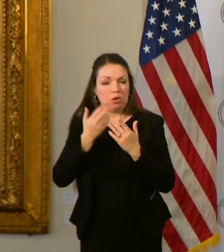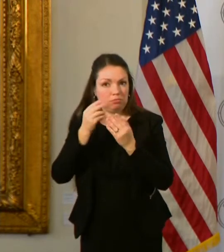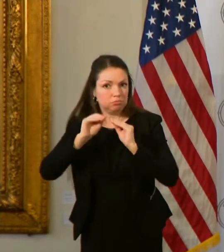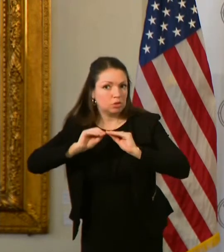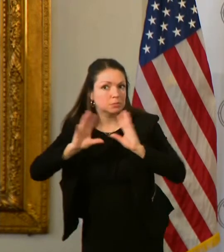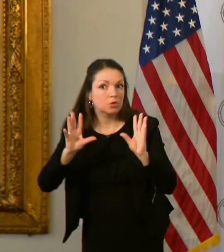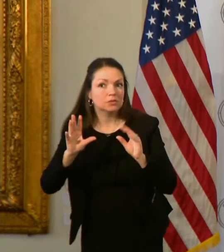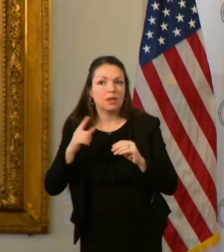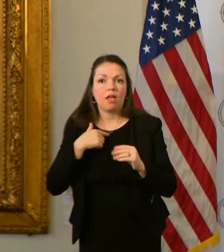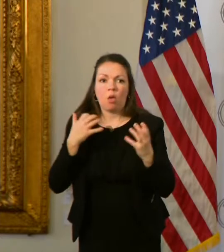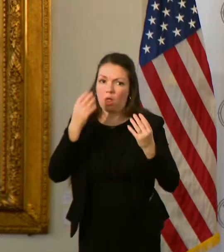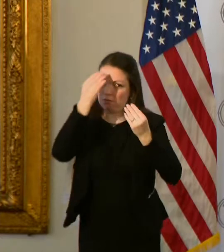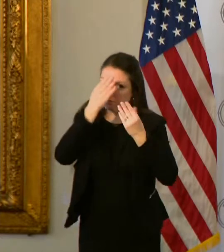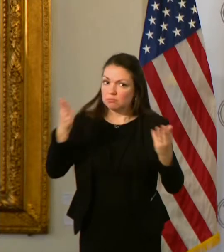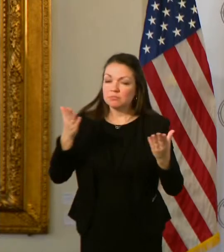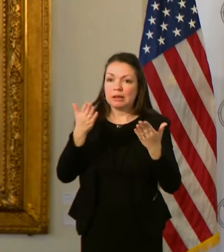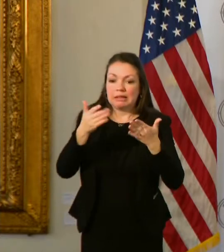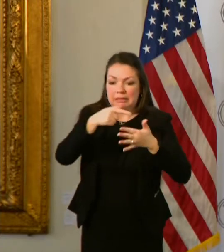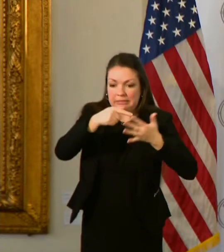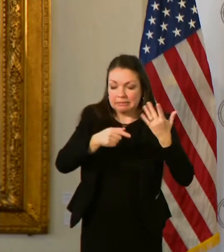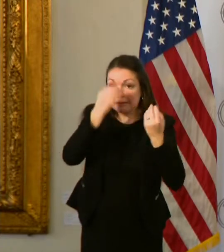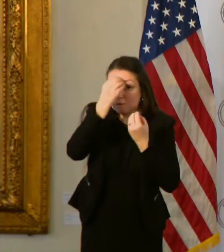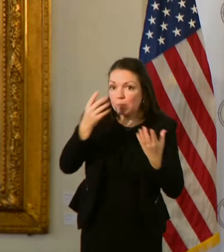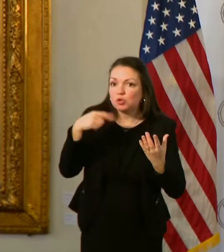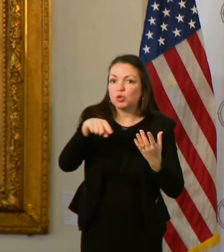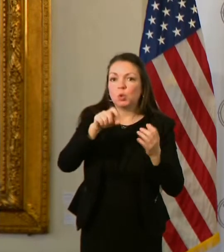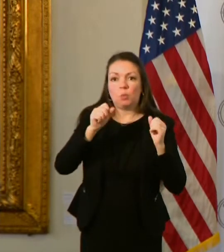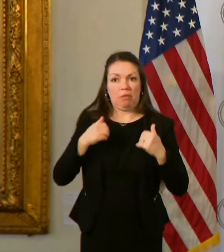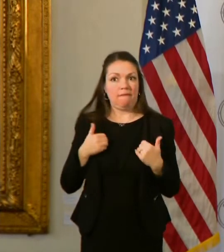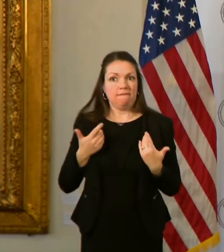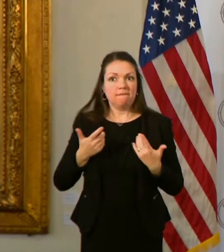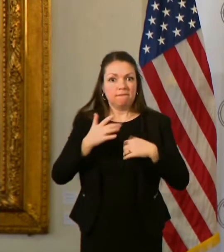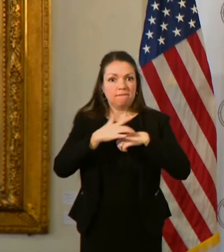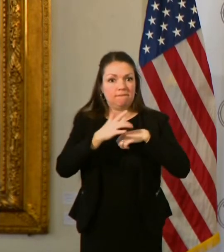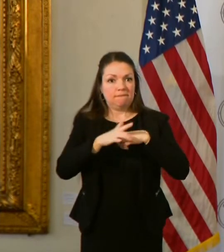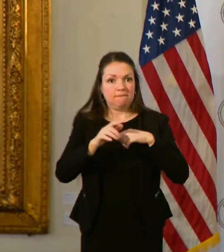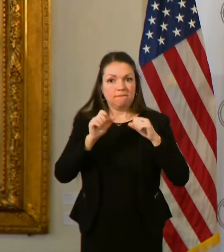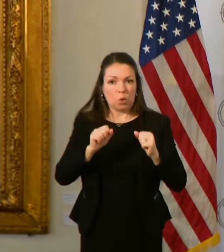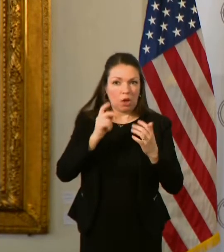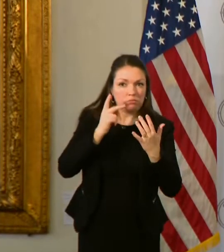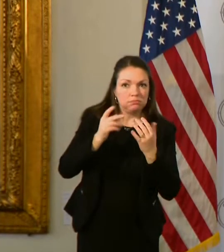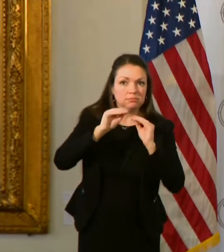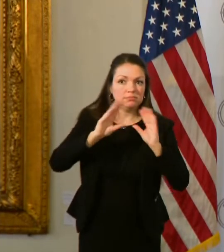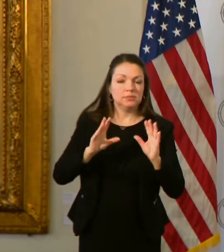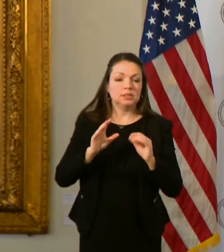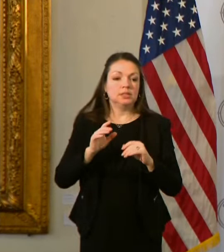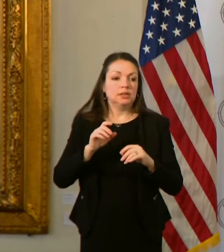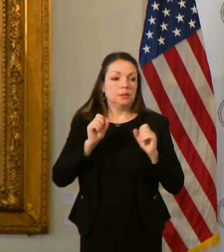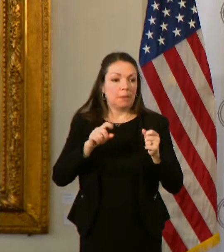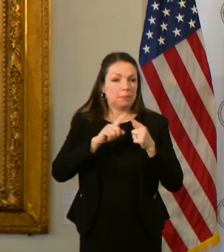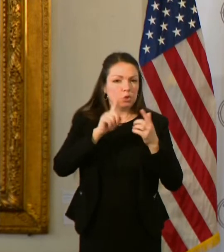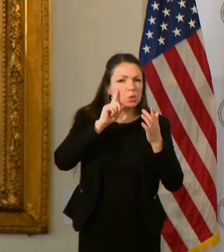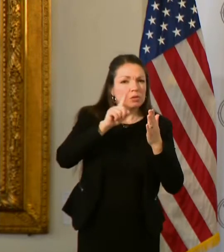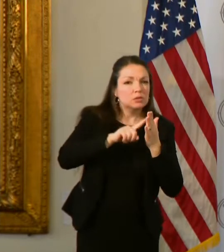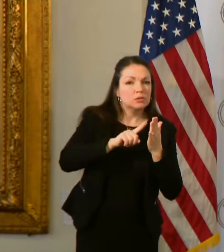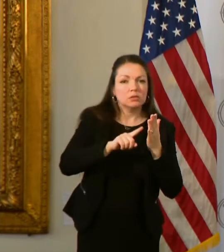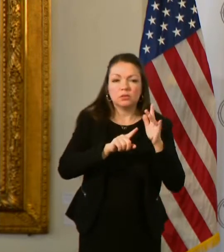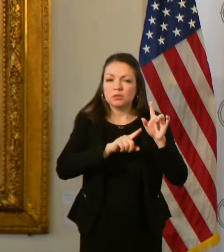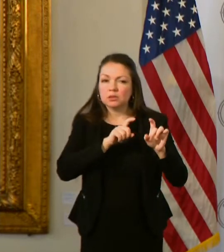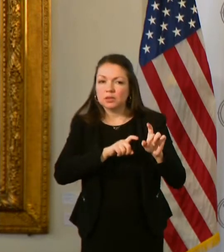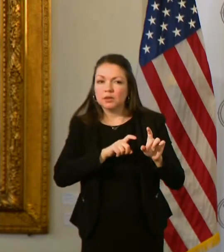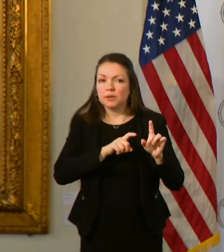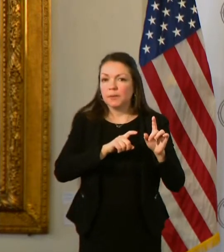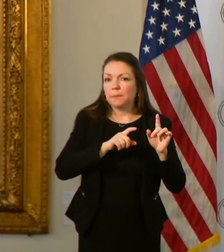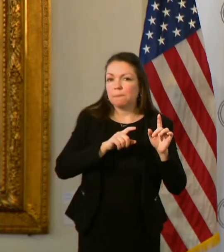at your fingertips to be able to interrogate, to question, to push back on misinformation that you may have